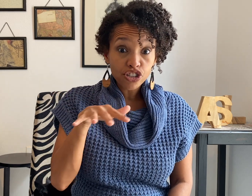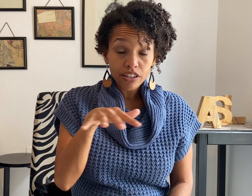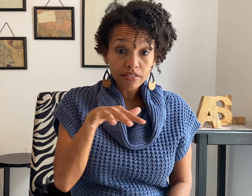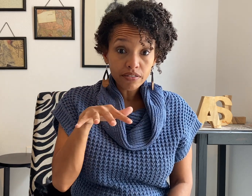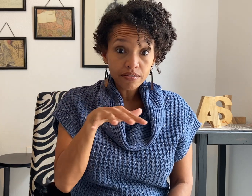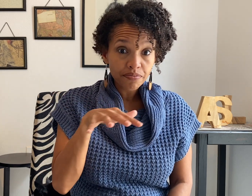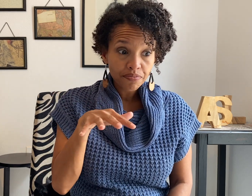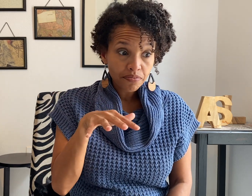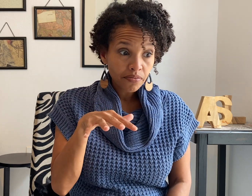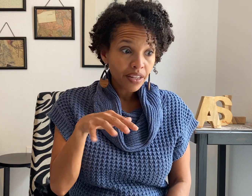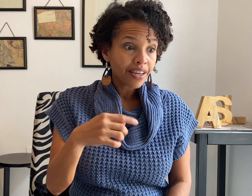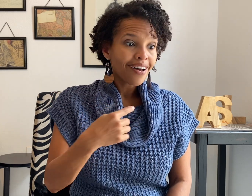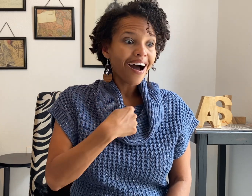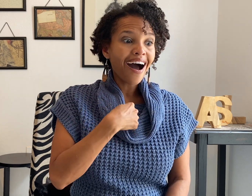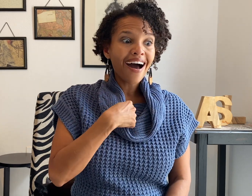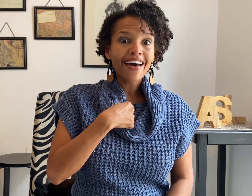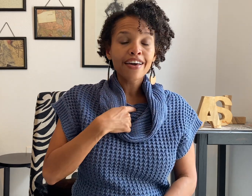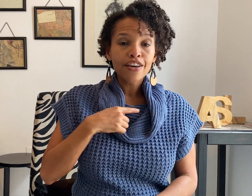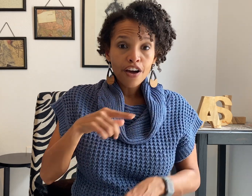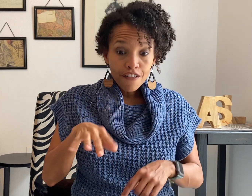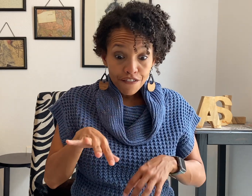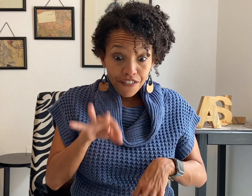section, I find.